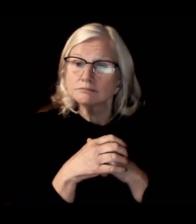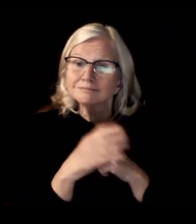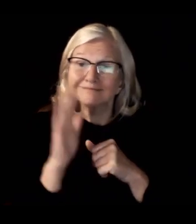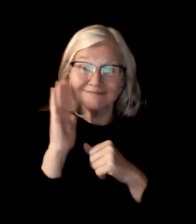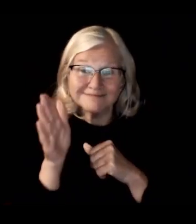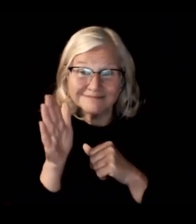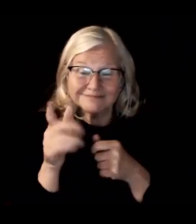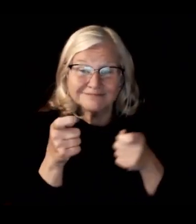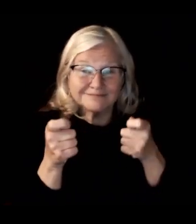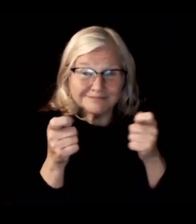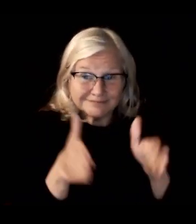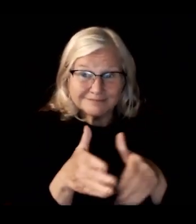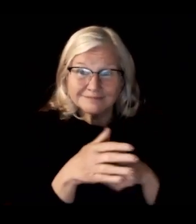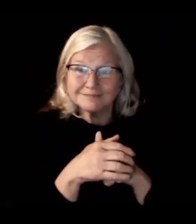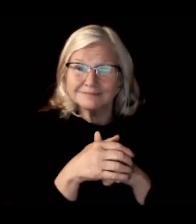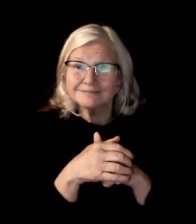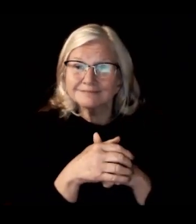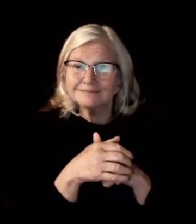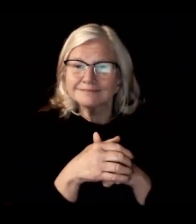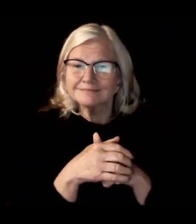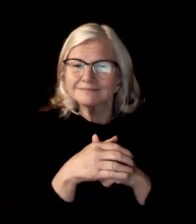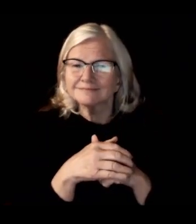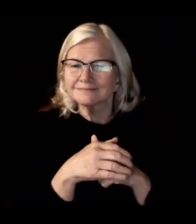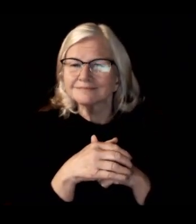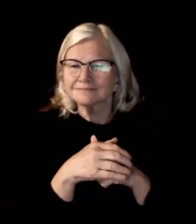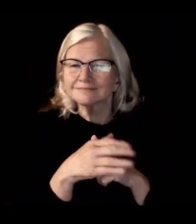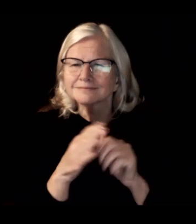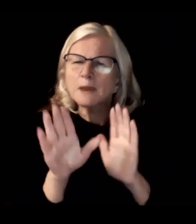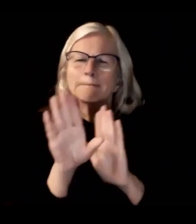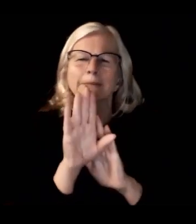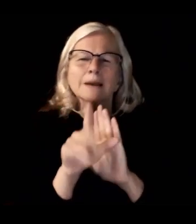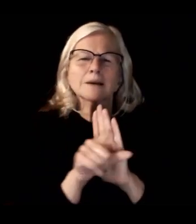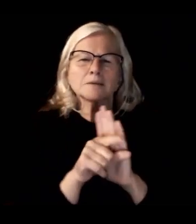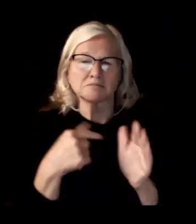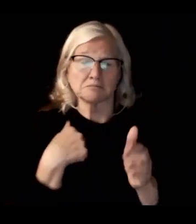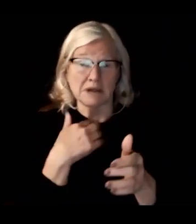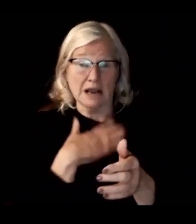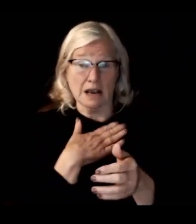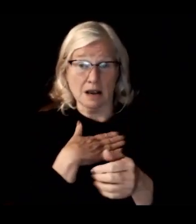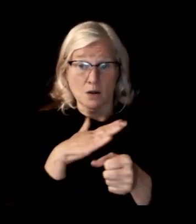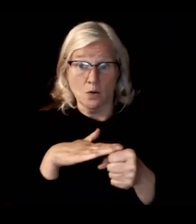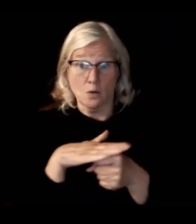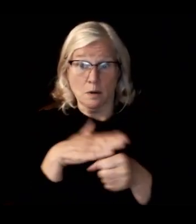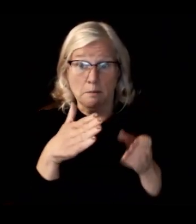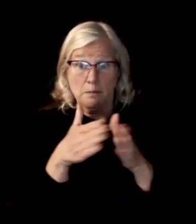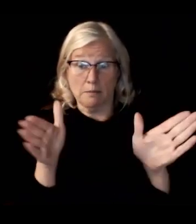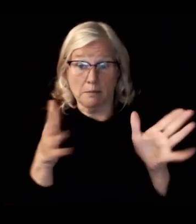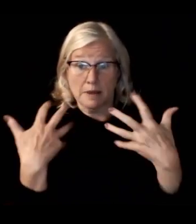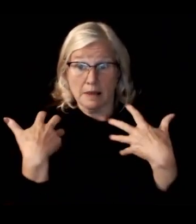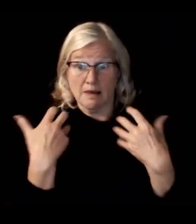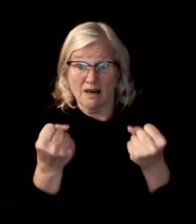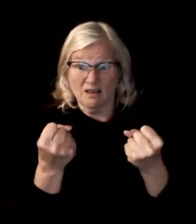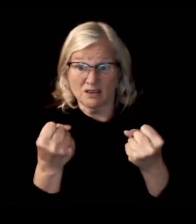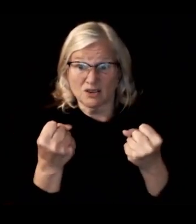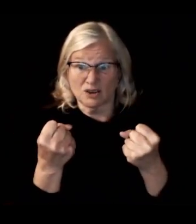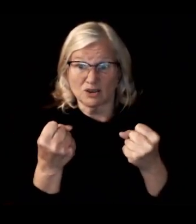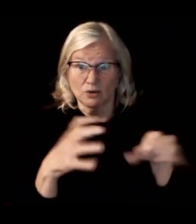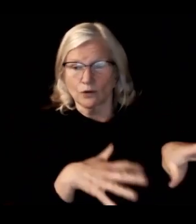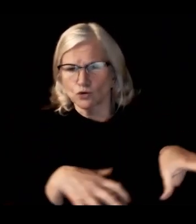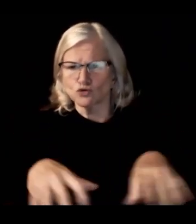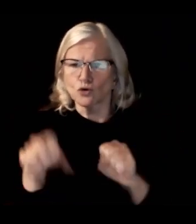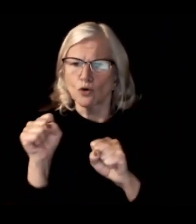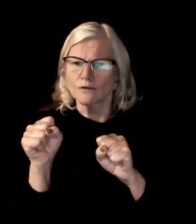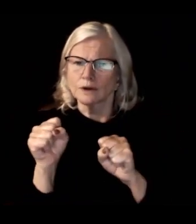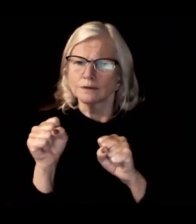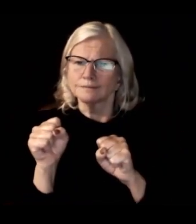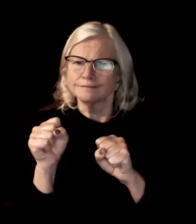little background for my question. My local public health department took over contact tracing from the MDH in May when MDH